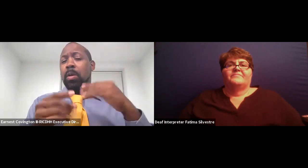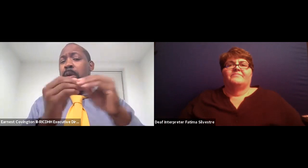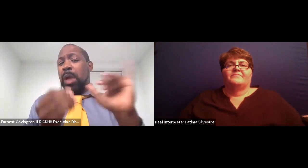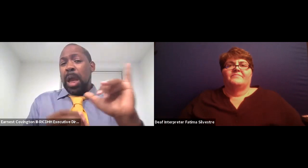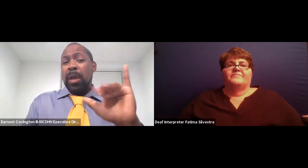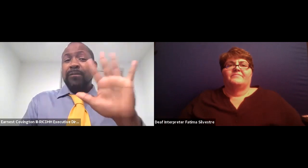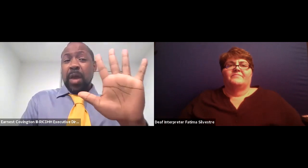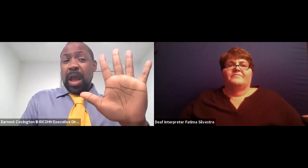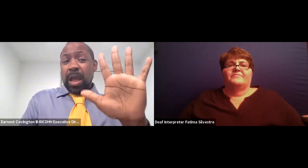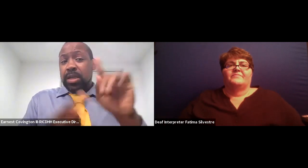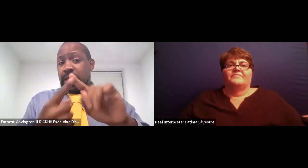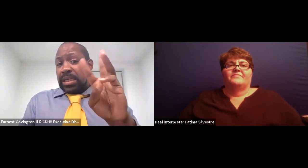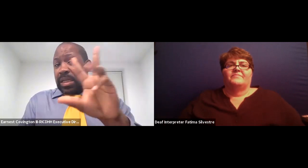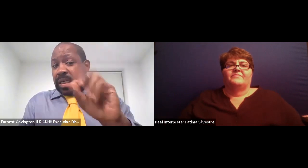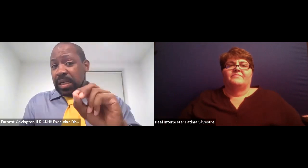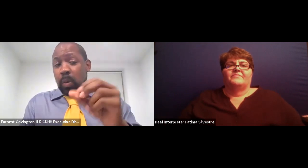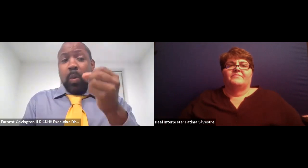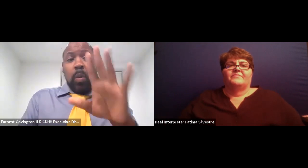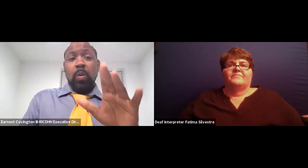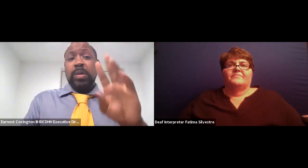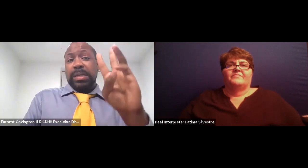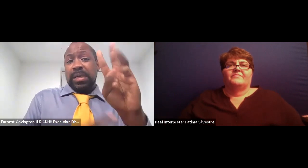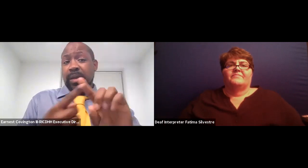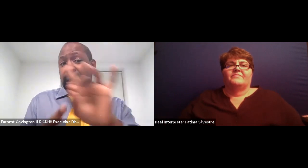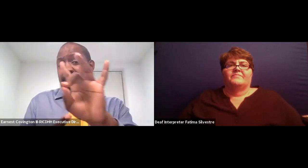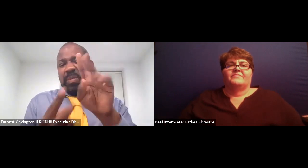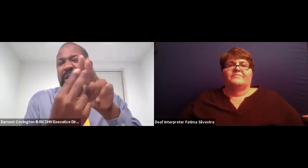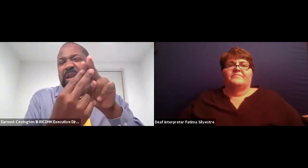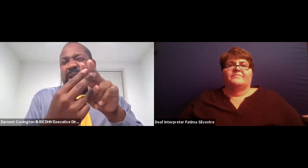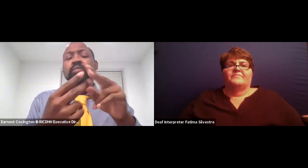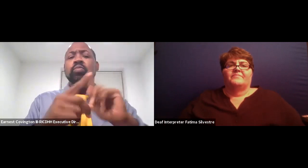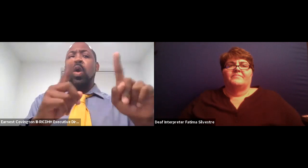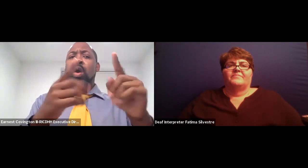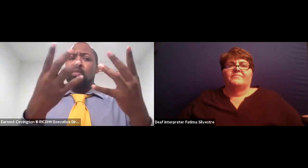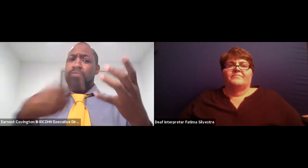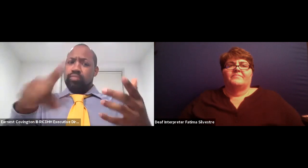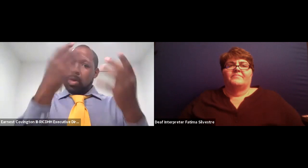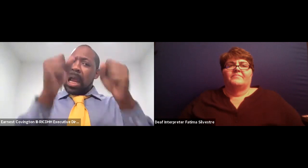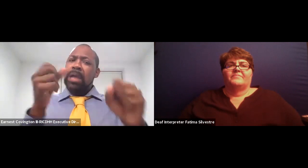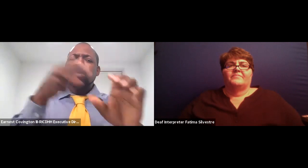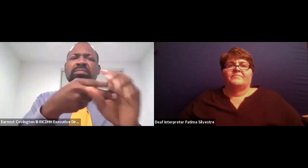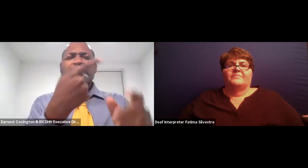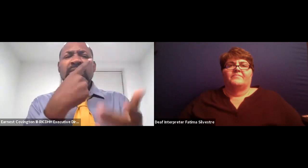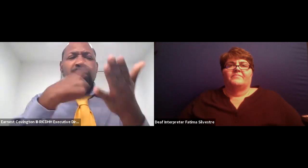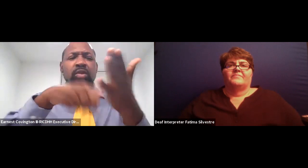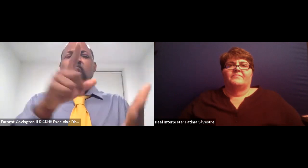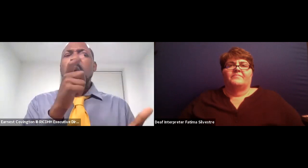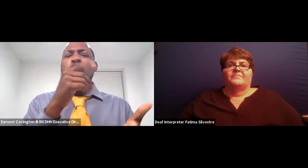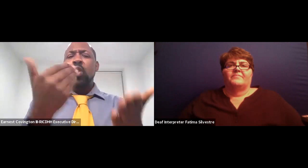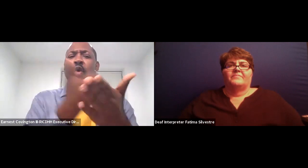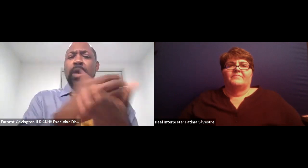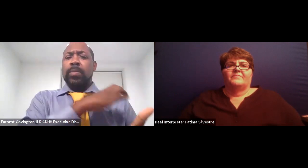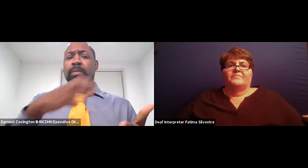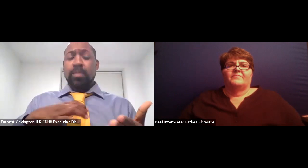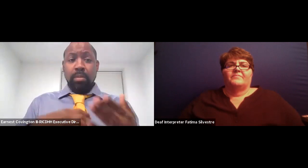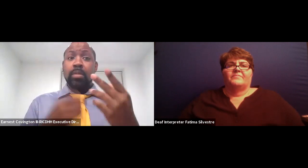And we have not chosen a time yet. We're thinking probably 5 to 6:30. It could be 6 to 8. If